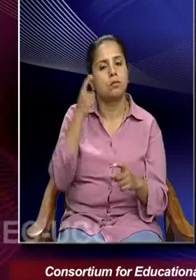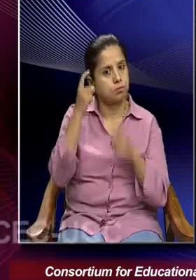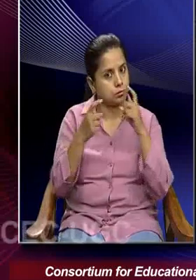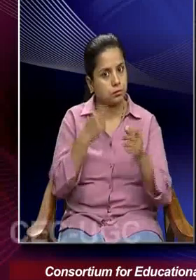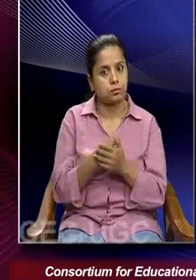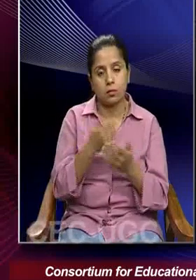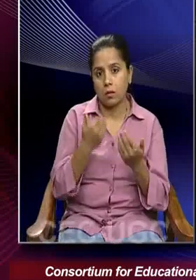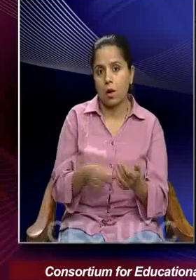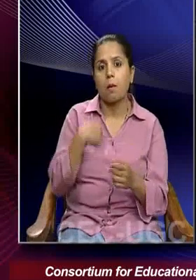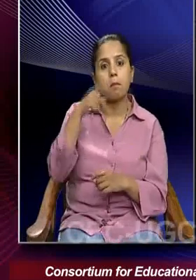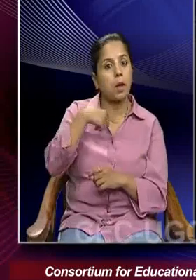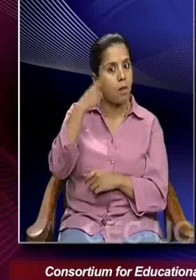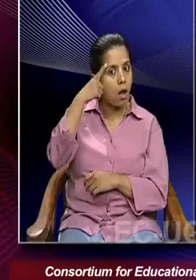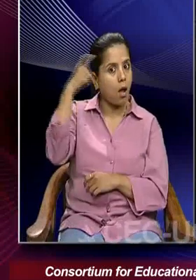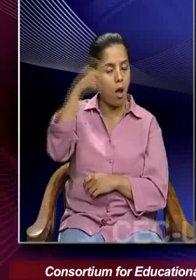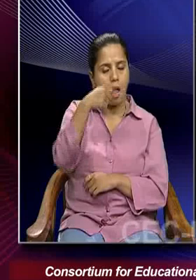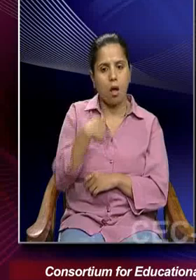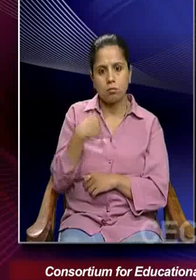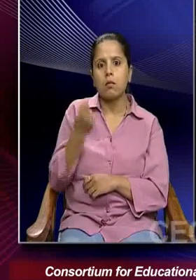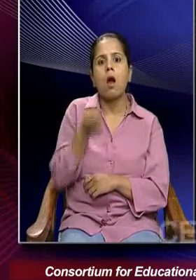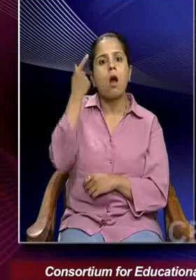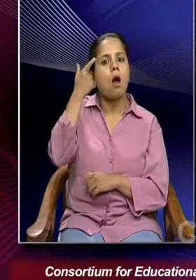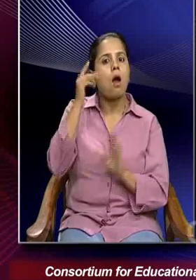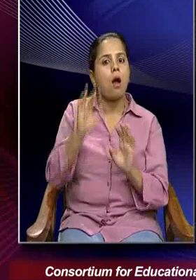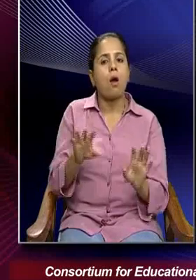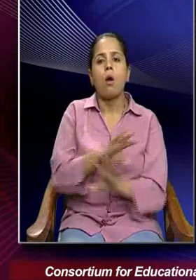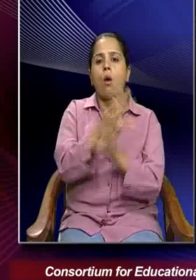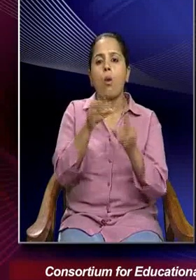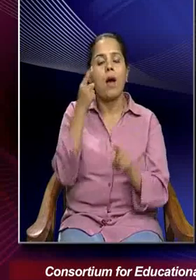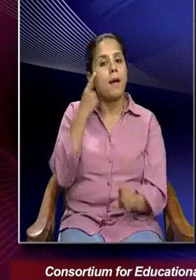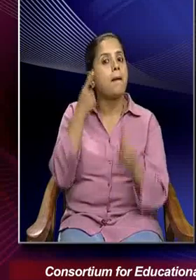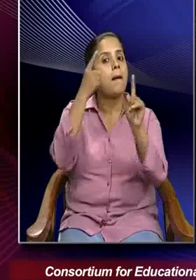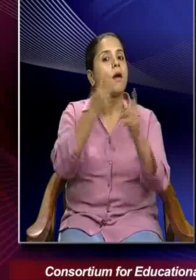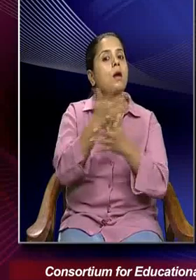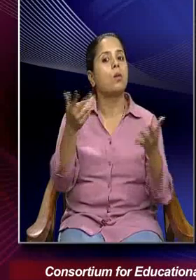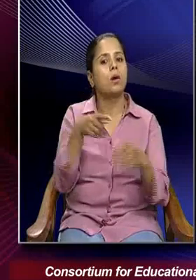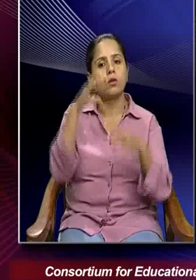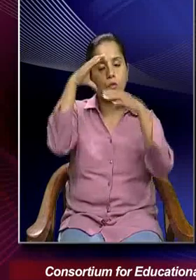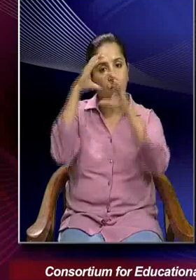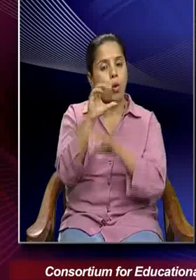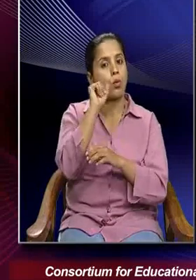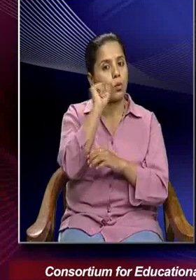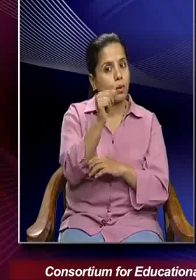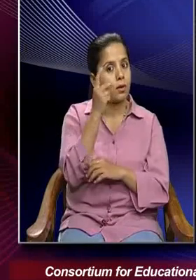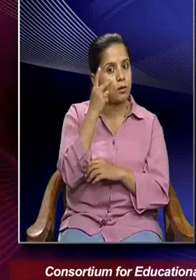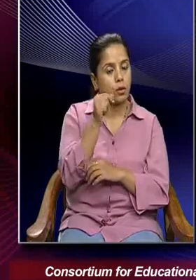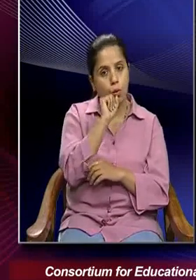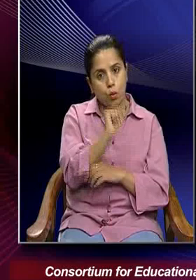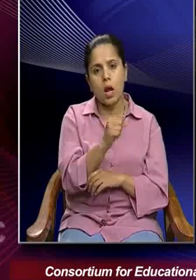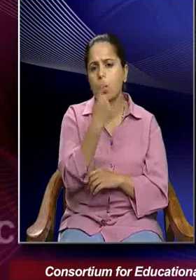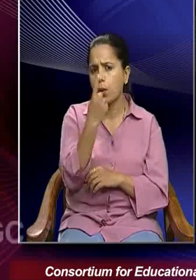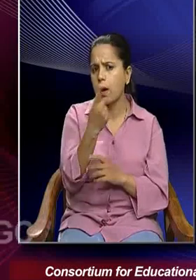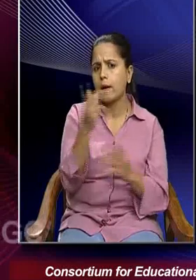Here, the aspirant realizes the whole object by concentrating on its